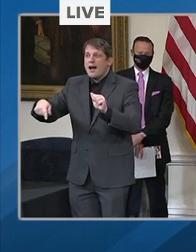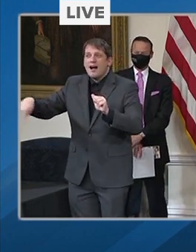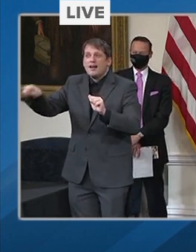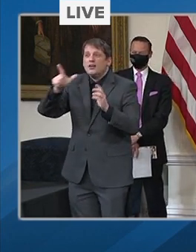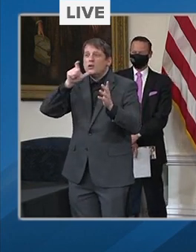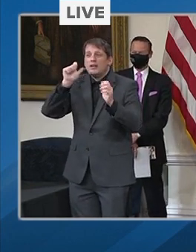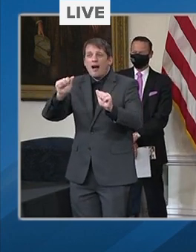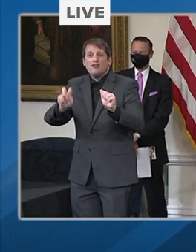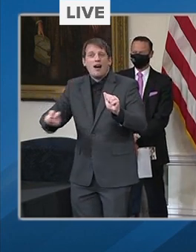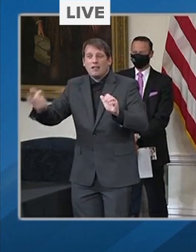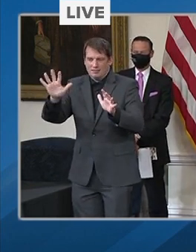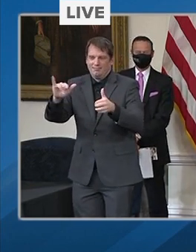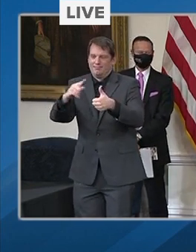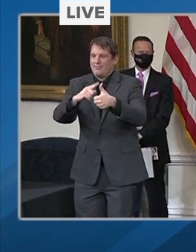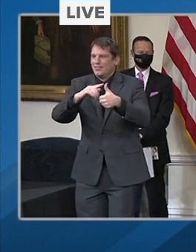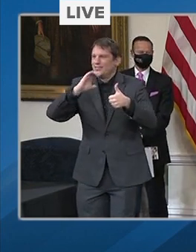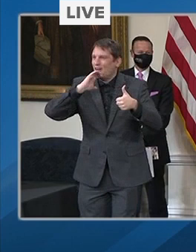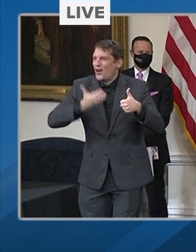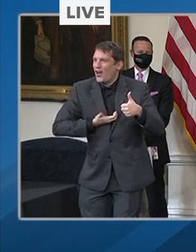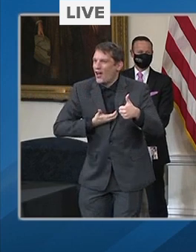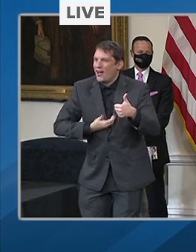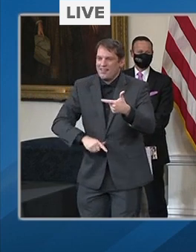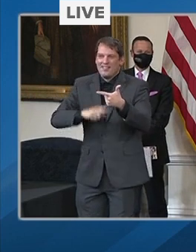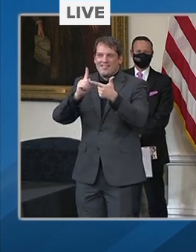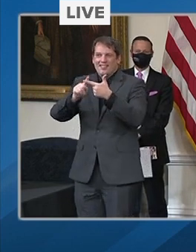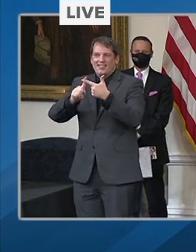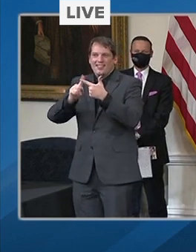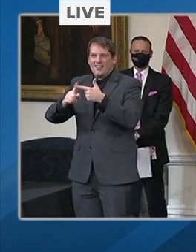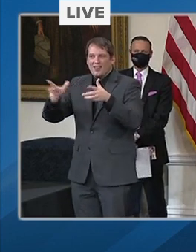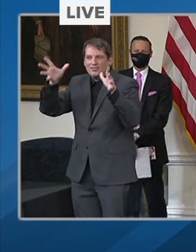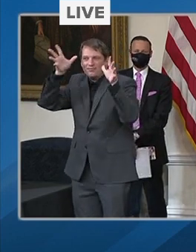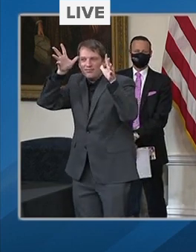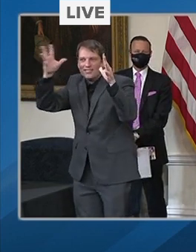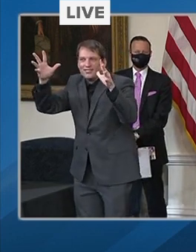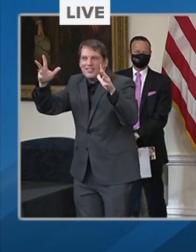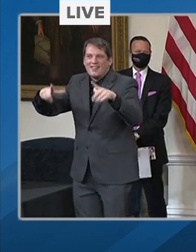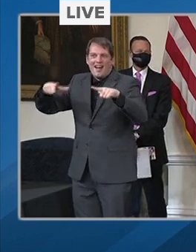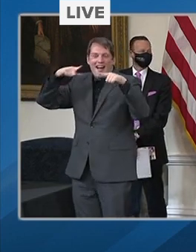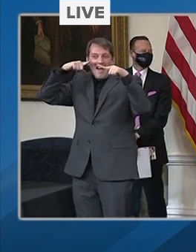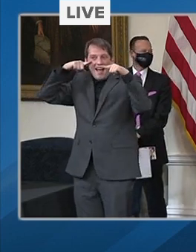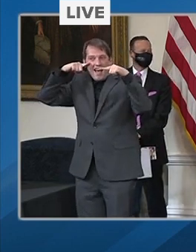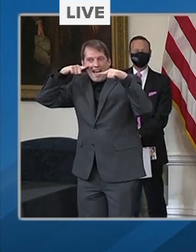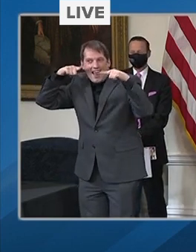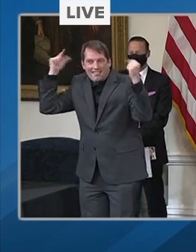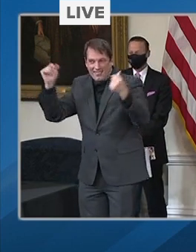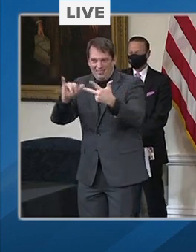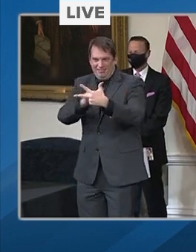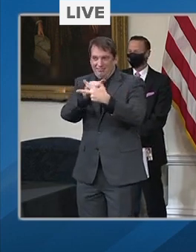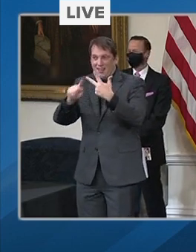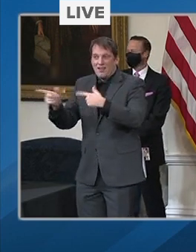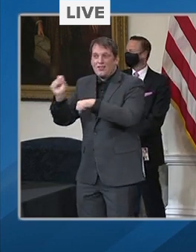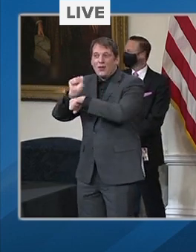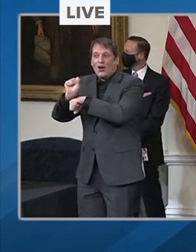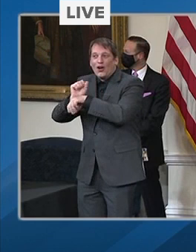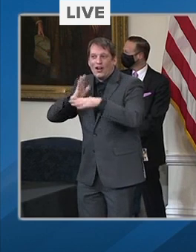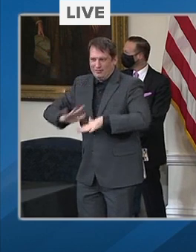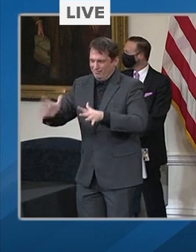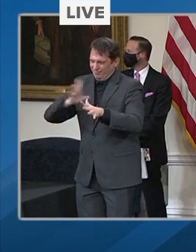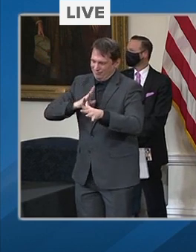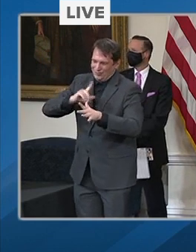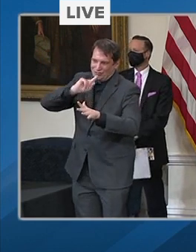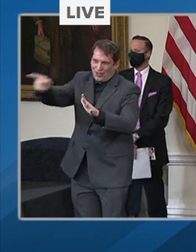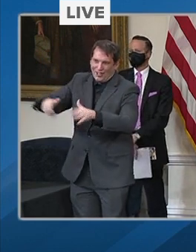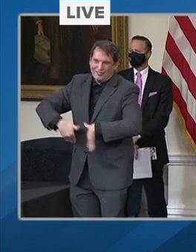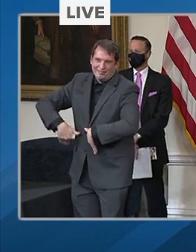Pole, all non-human elves affiliated with Santa, and the reindeer necessary for